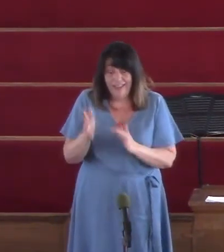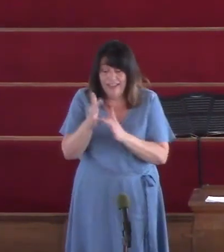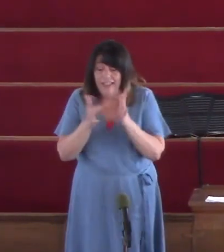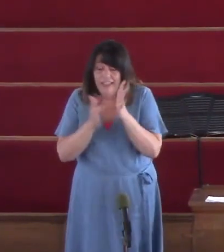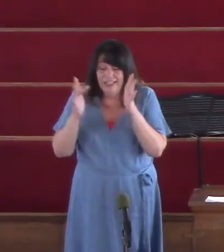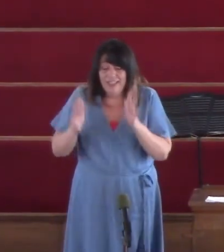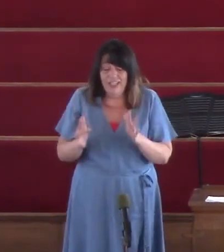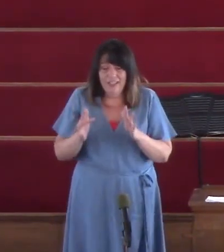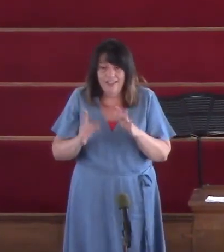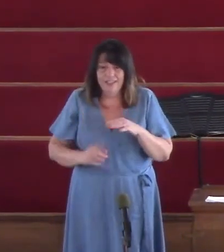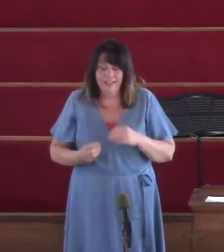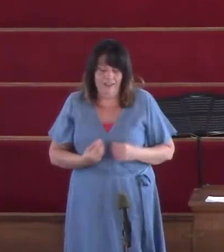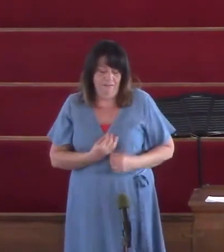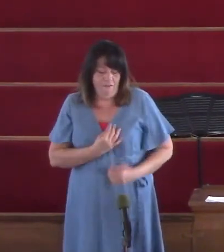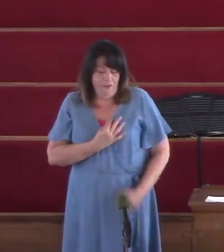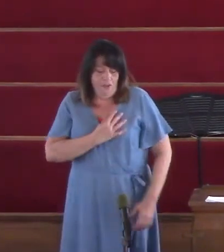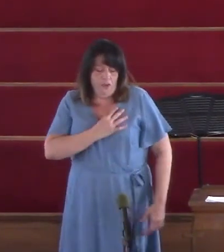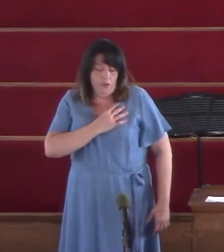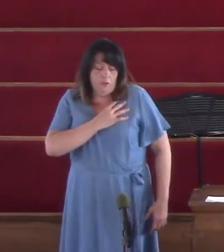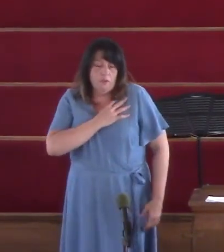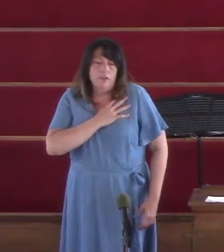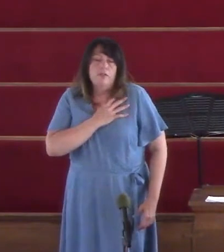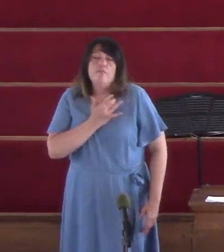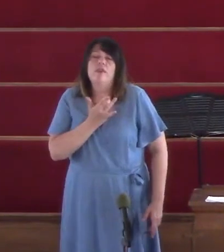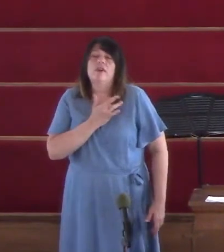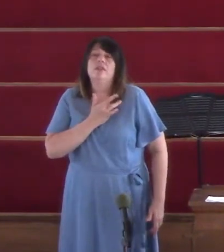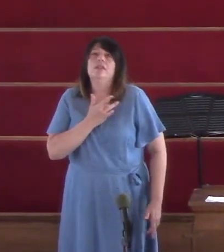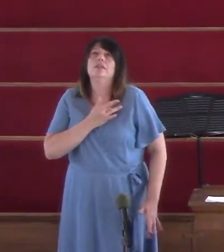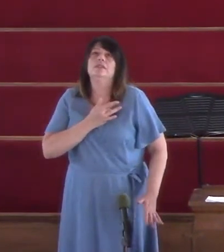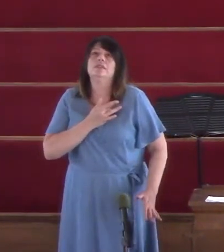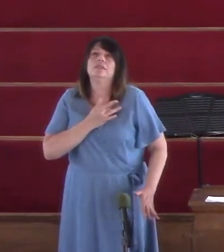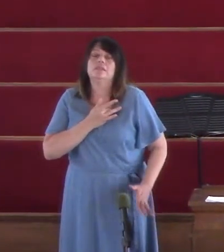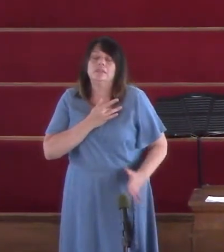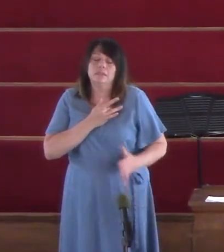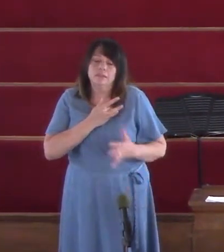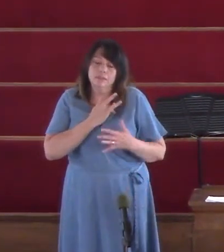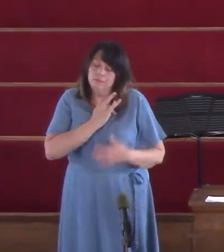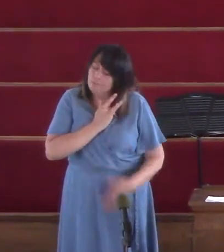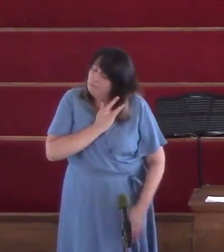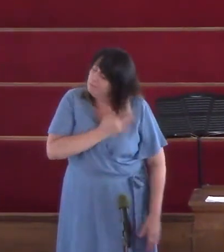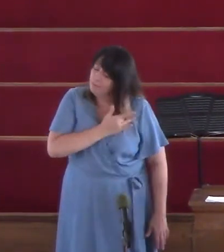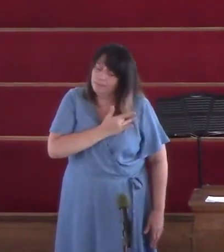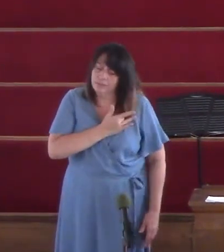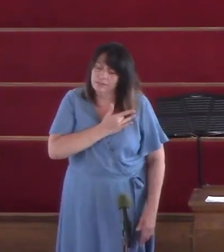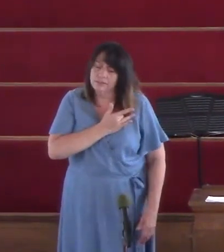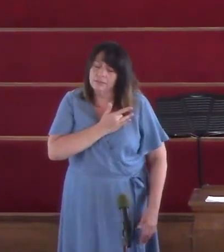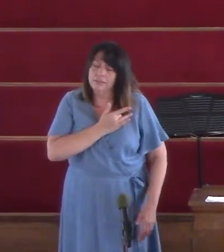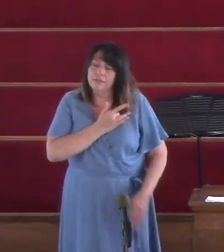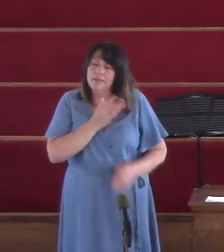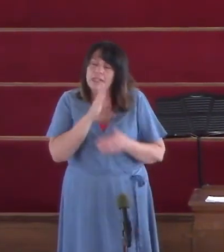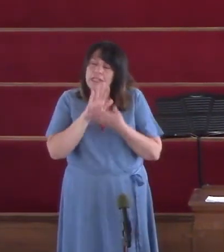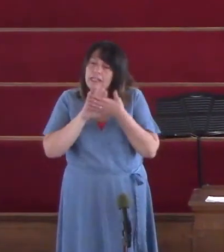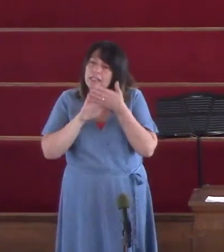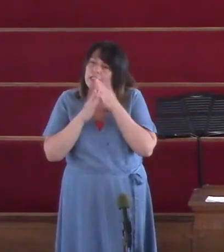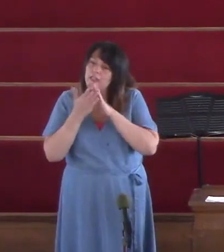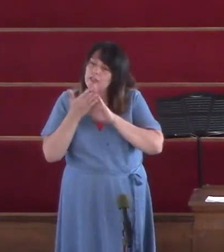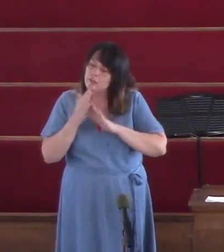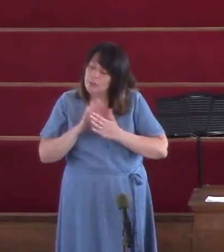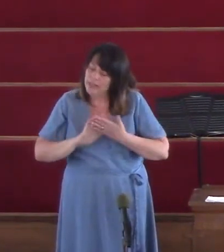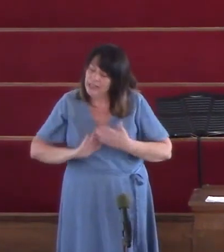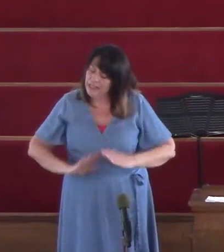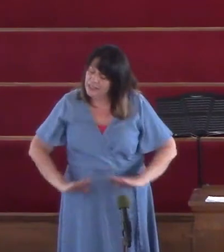heart, satisfied the longing of my soul. I put a peace, thank God, that passes